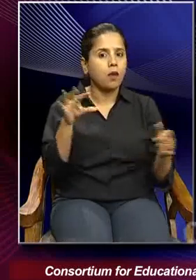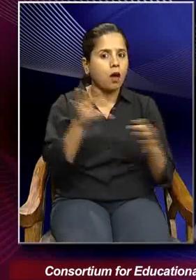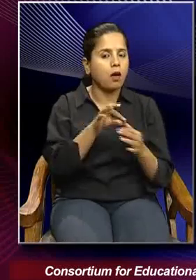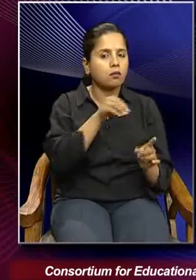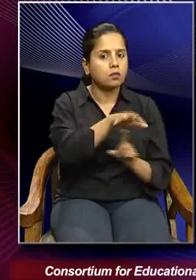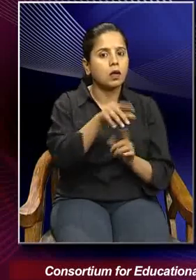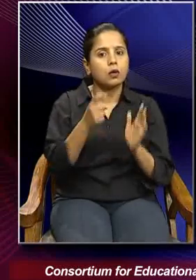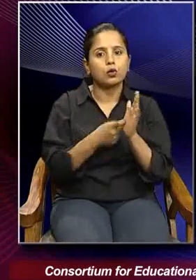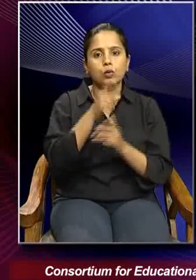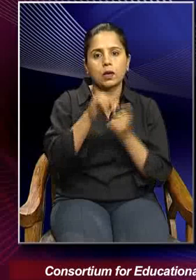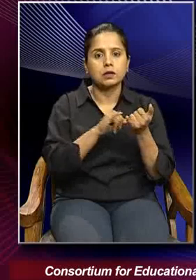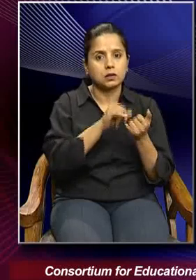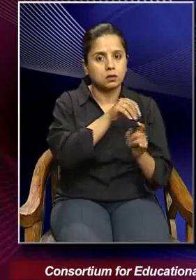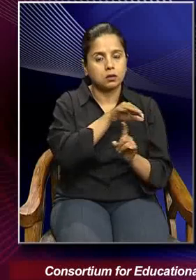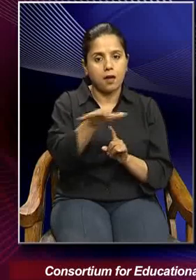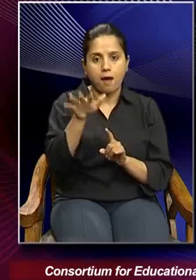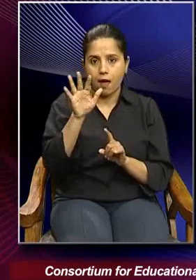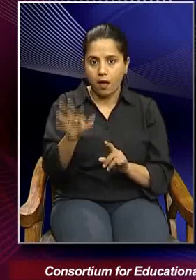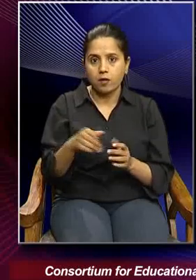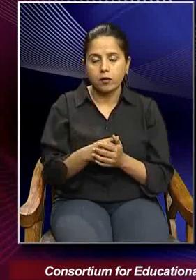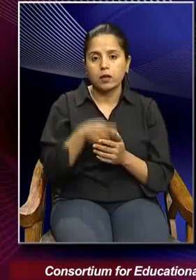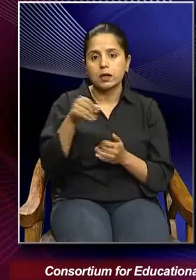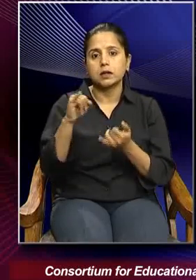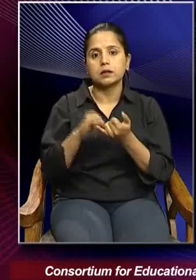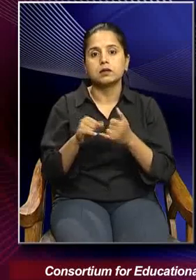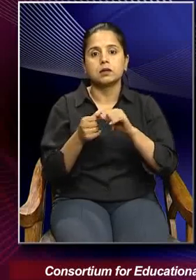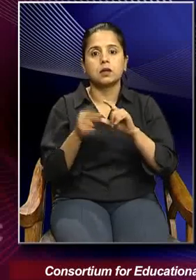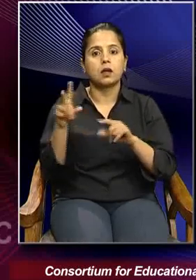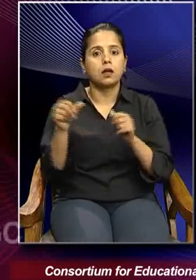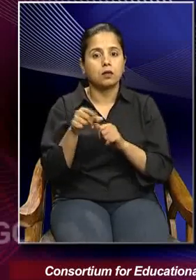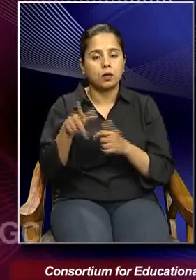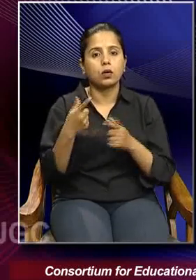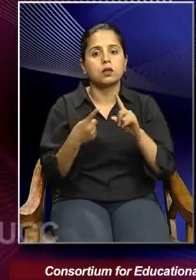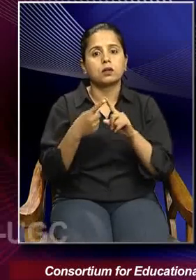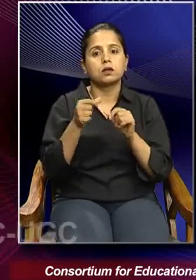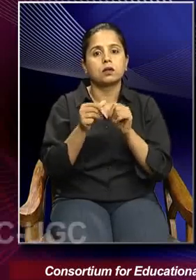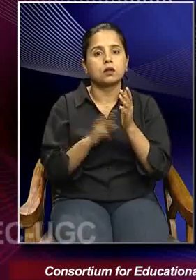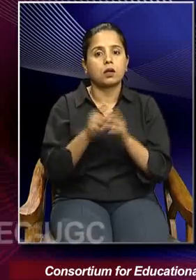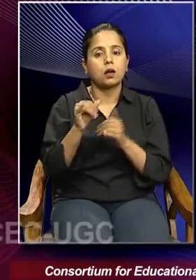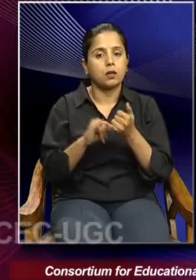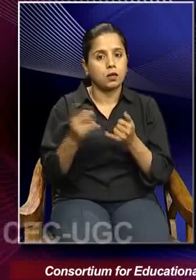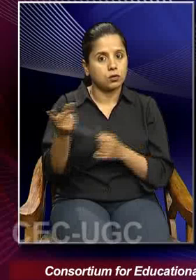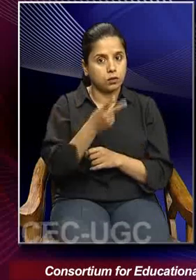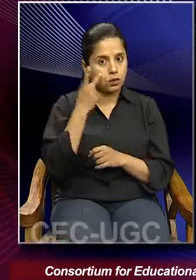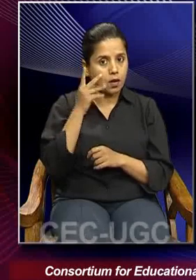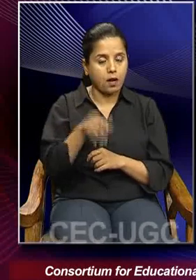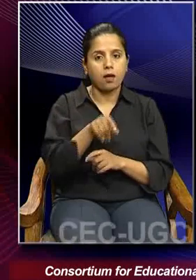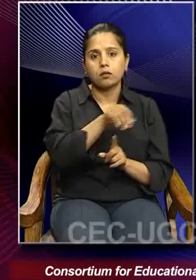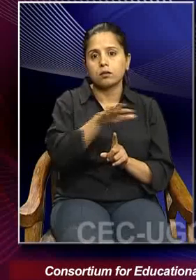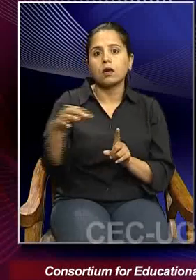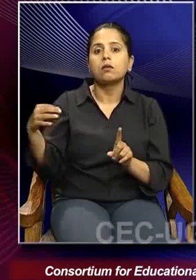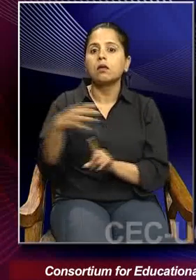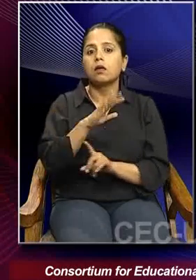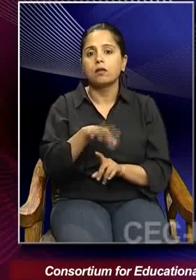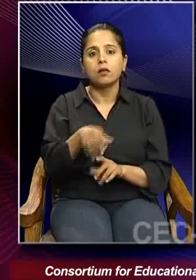creates, and with this vibration, the Sattva and the Tamas, they also vibrate and in fact lead to